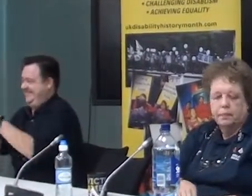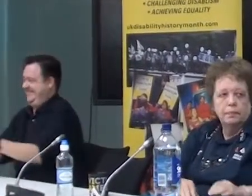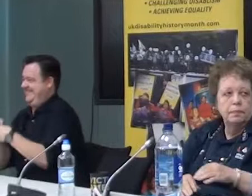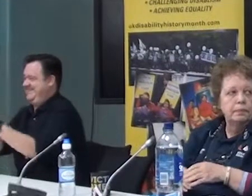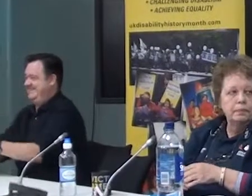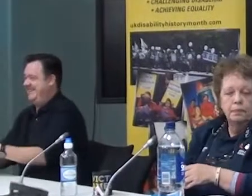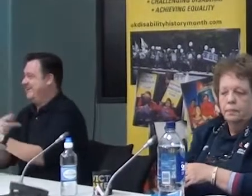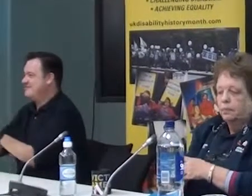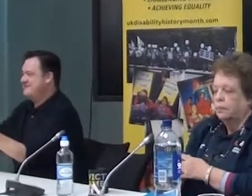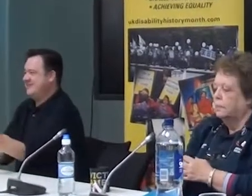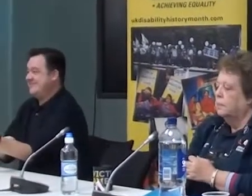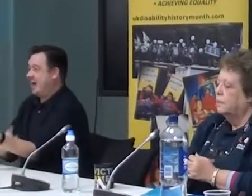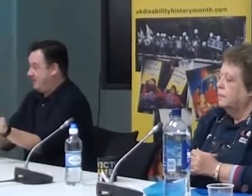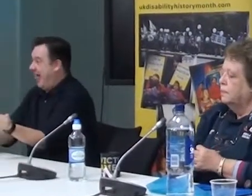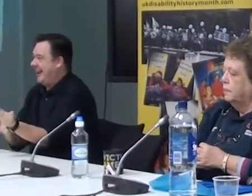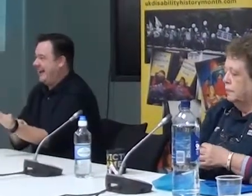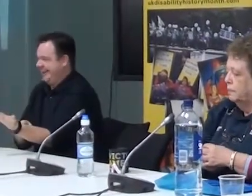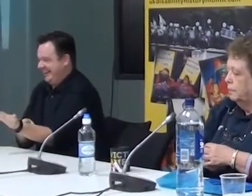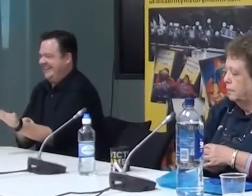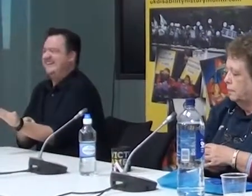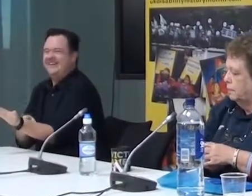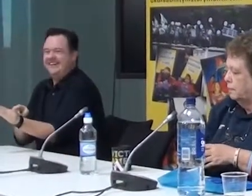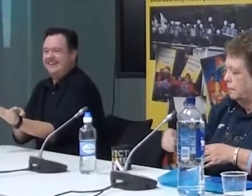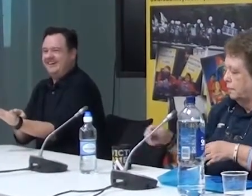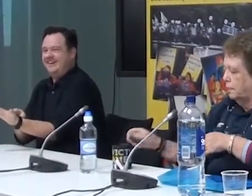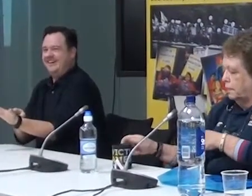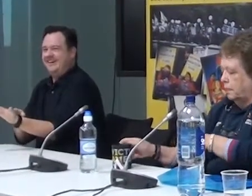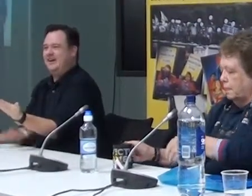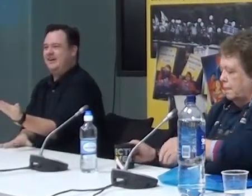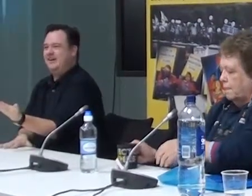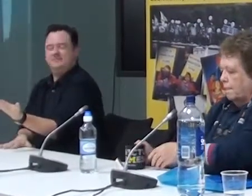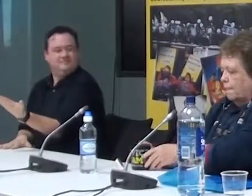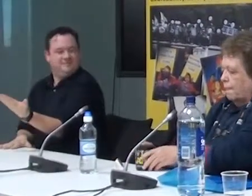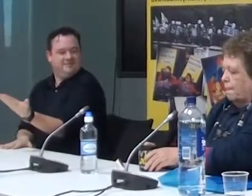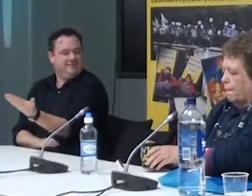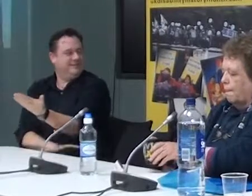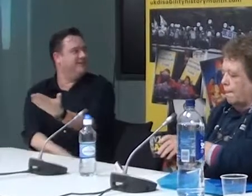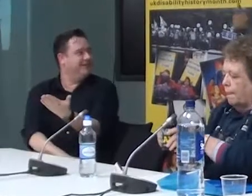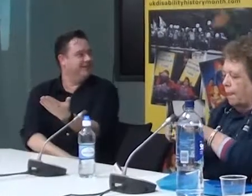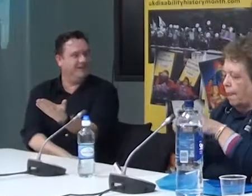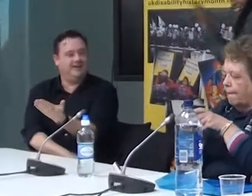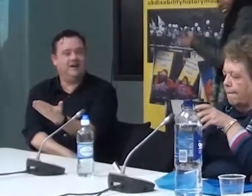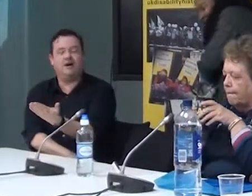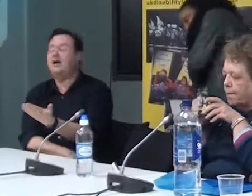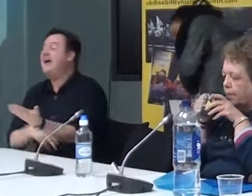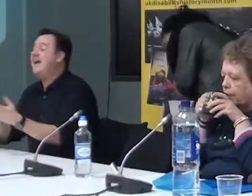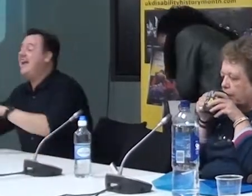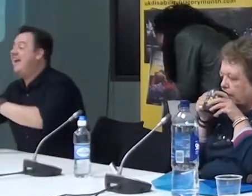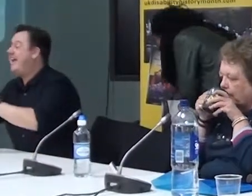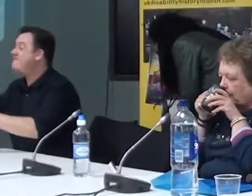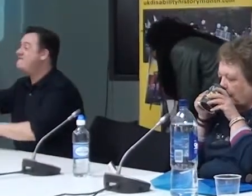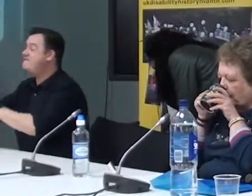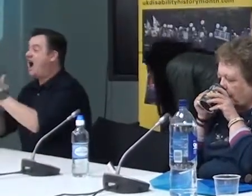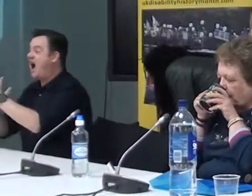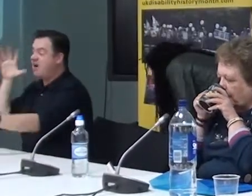Okay, so I'll go through this because I have to, and also it's because I did do it. Right, if you discover a fire,